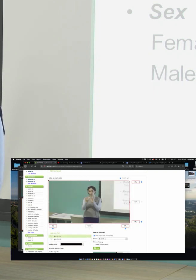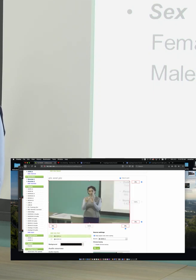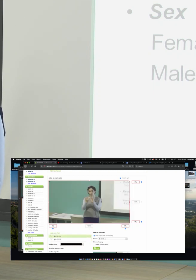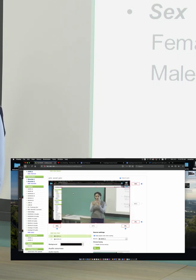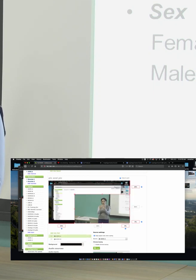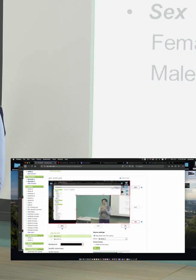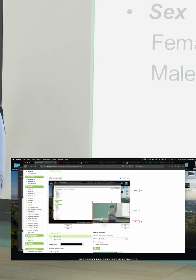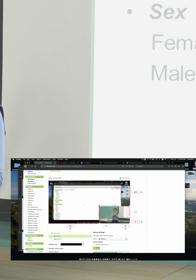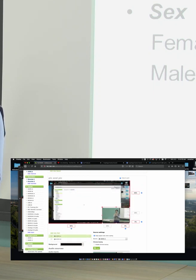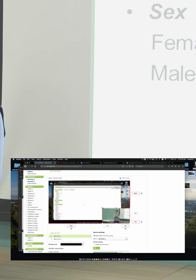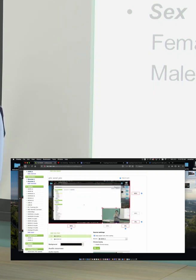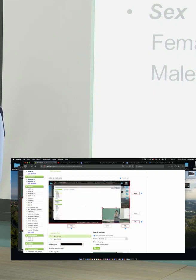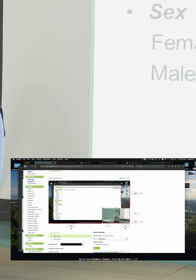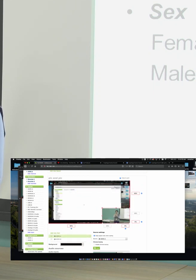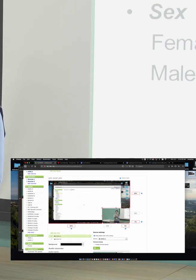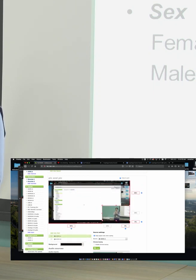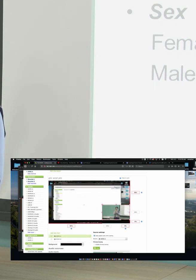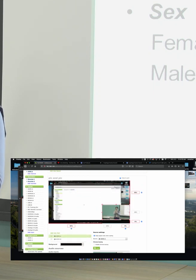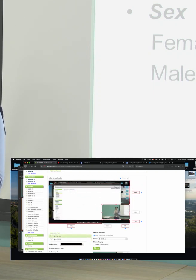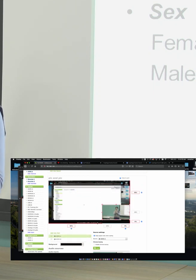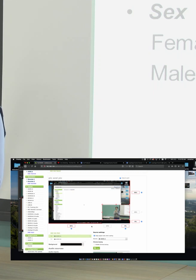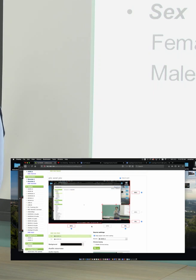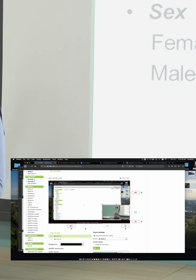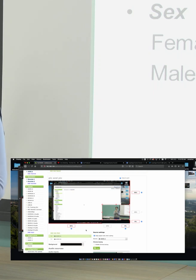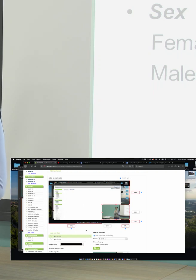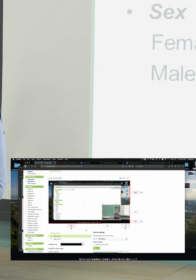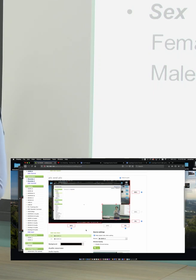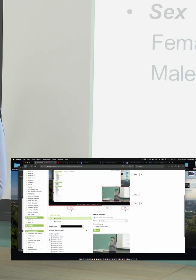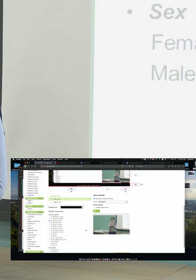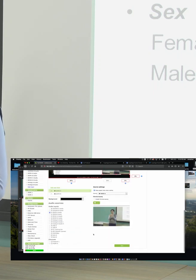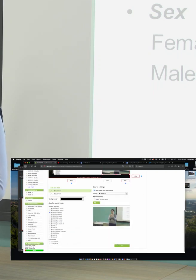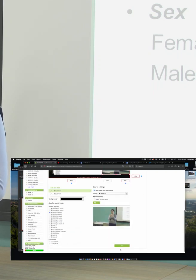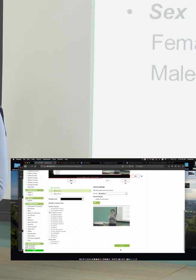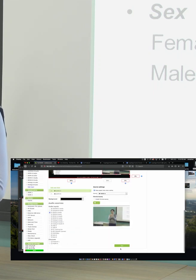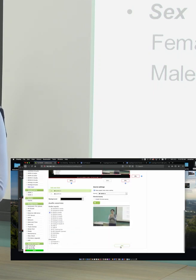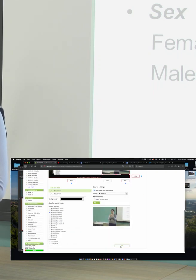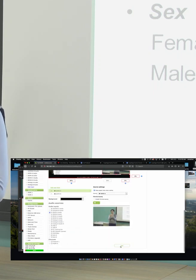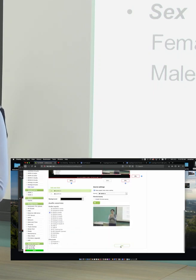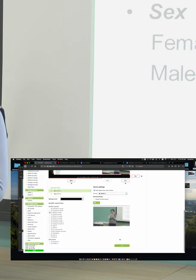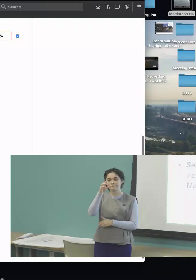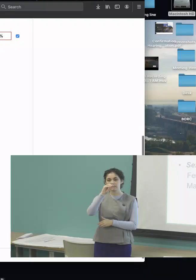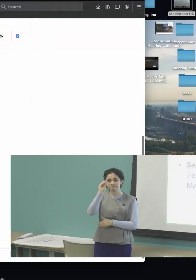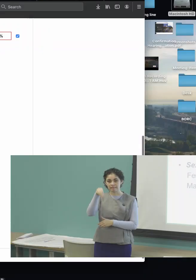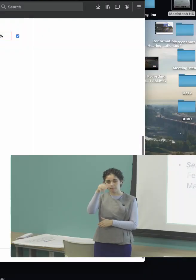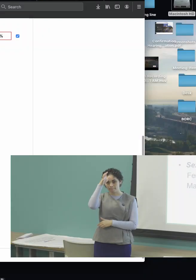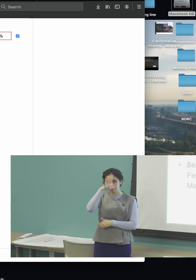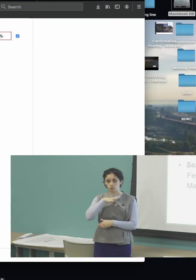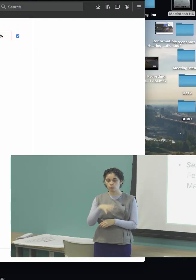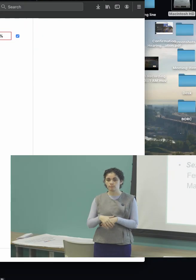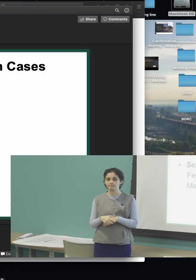Nearly 56% of our cases are female and 44% male.